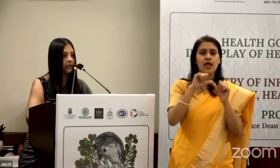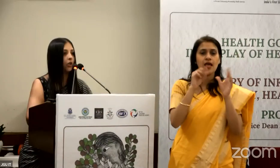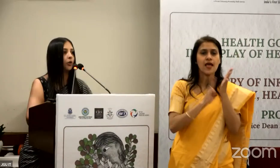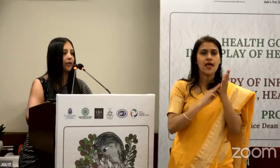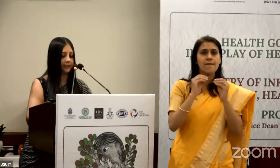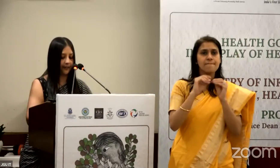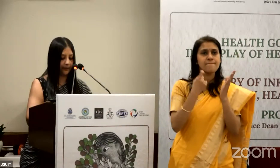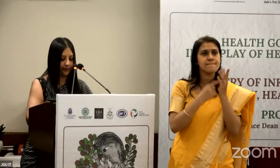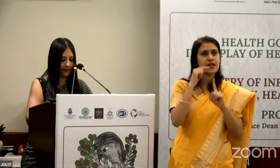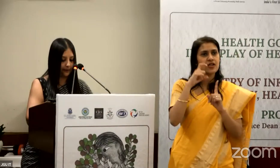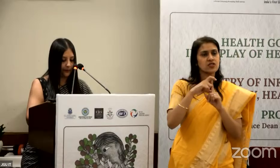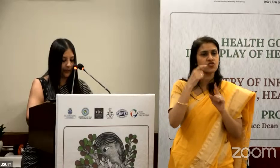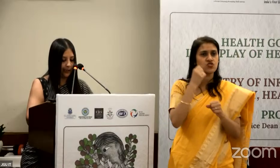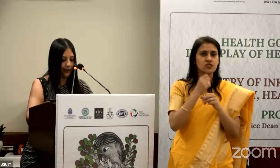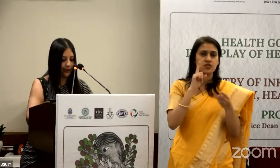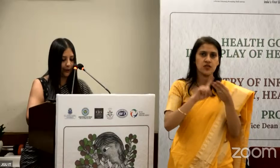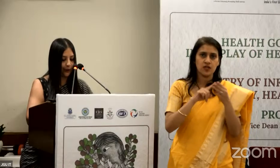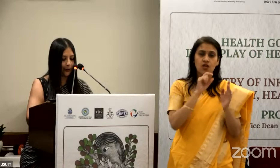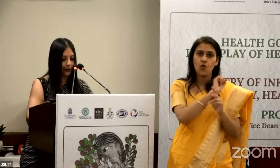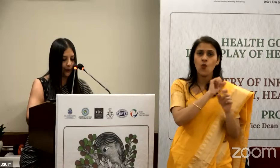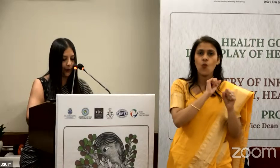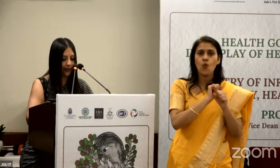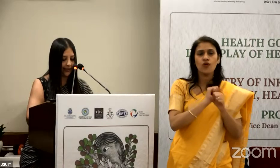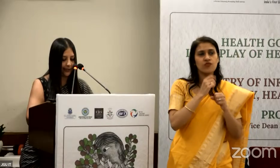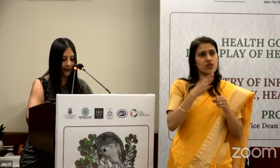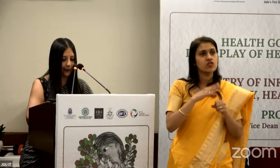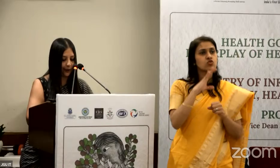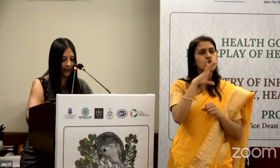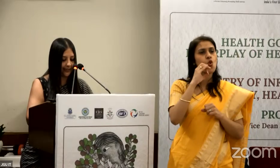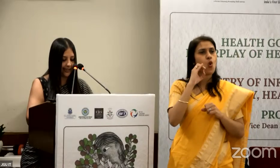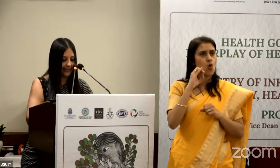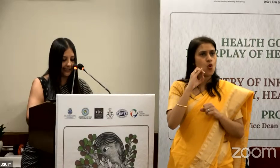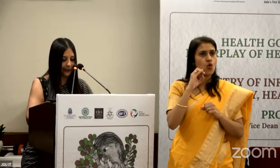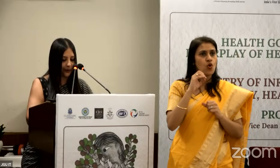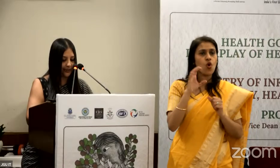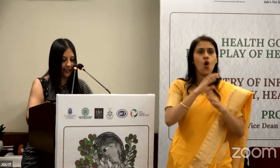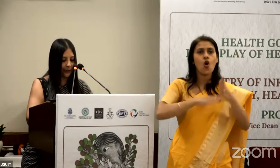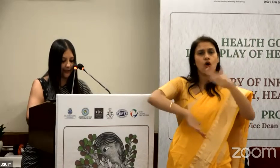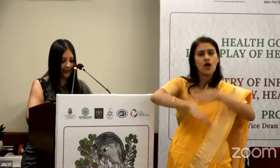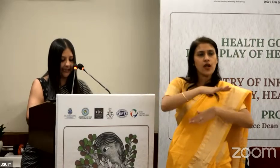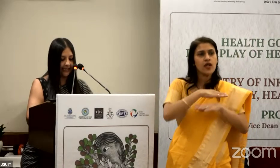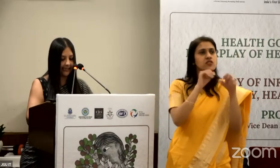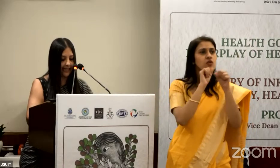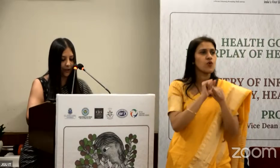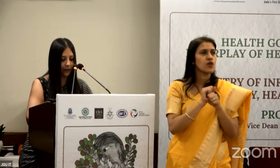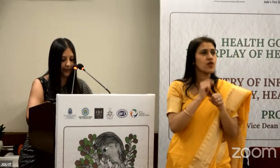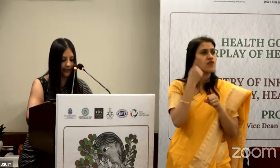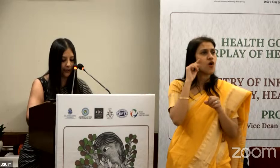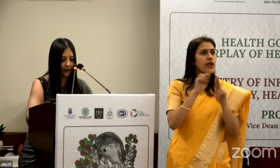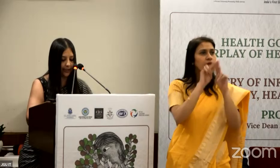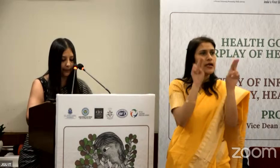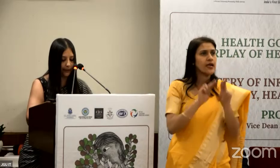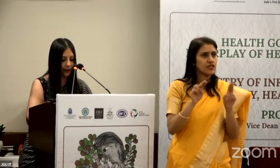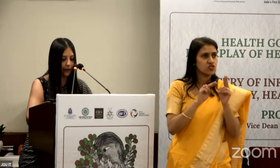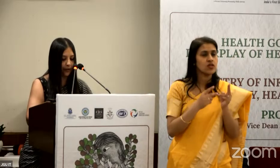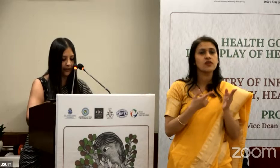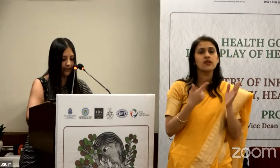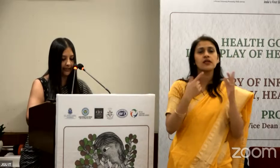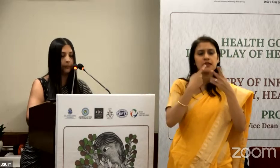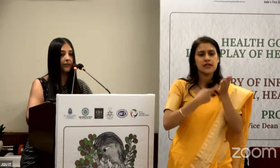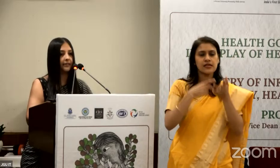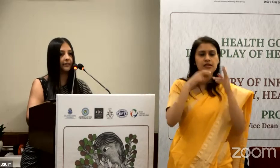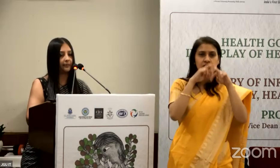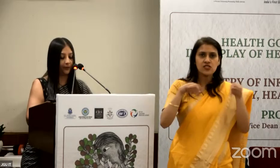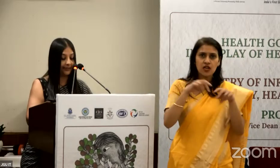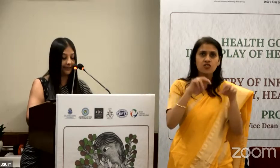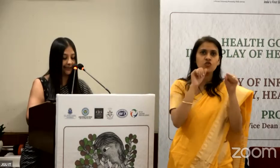Press on law and development. She is also the co-organizer of the Law and Society Association's International Research Collaboration on Gender